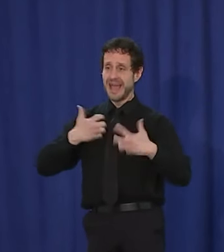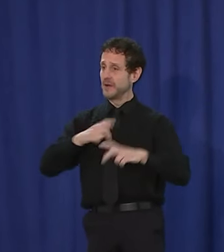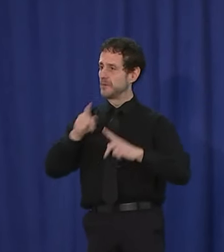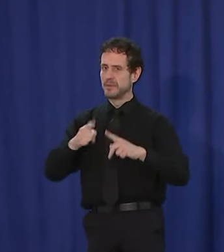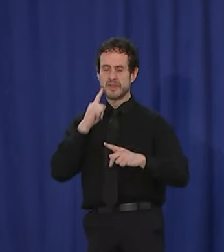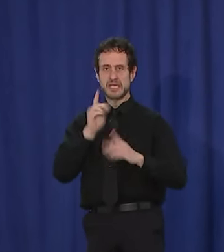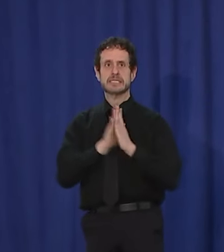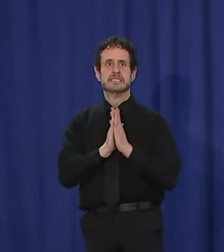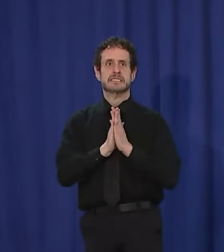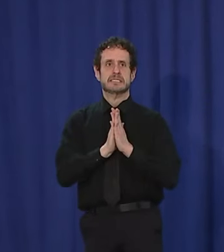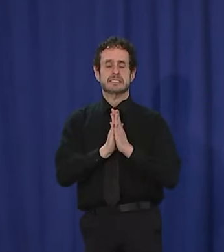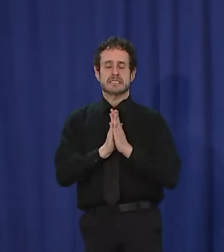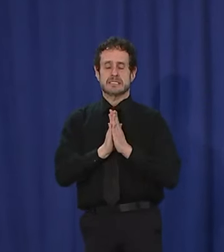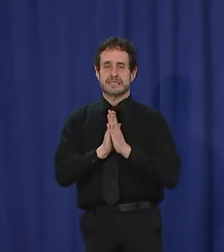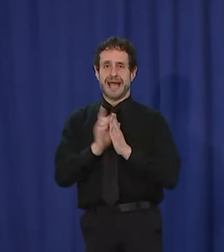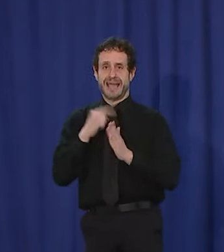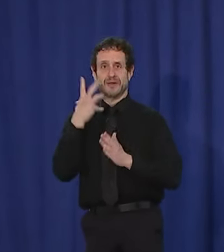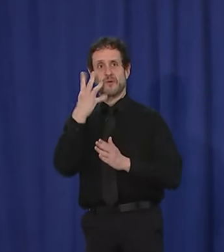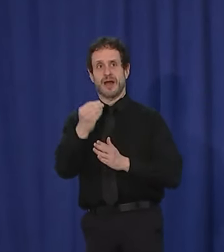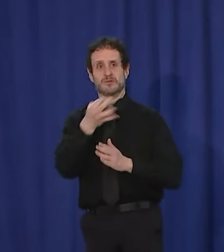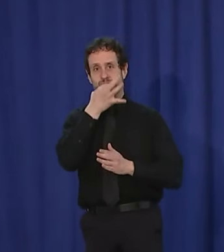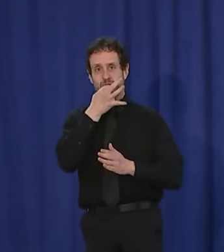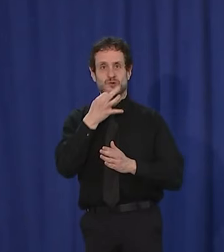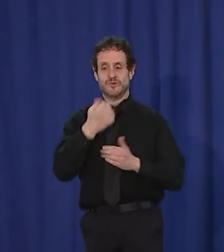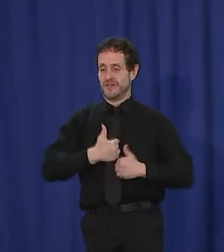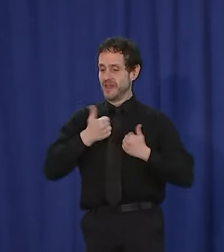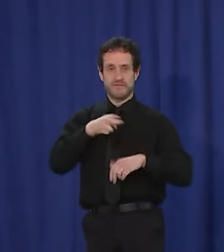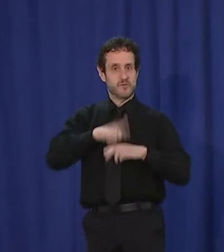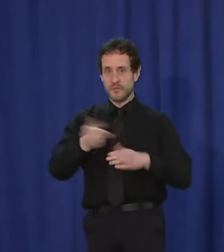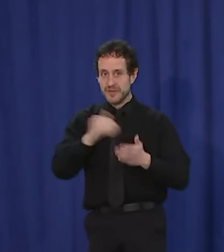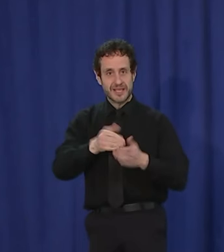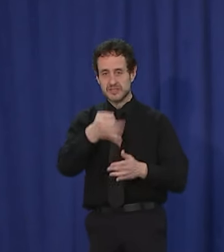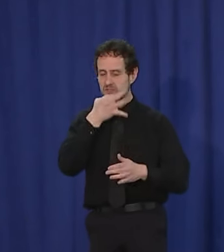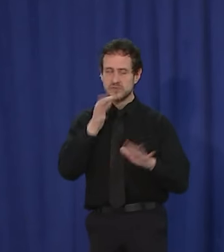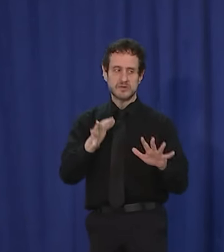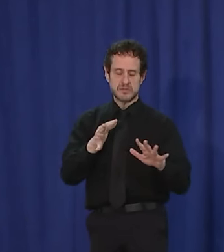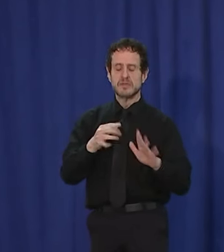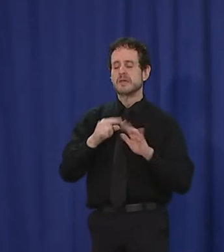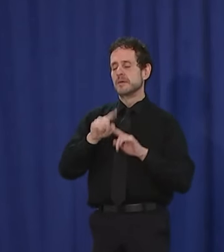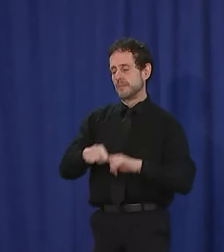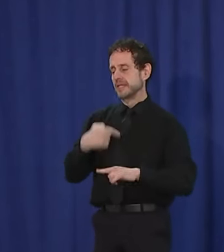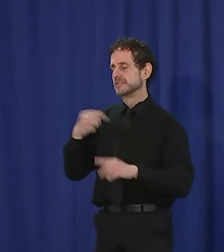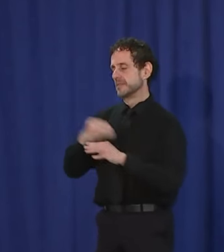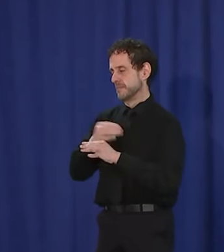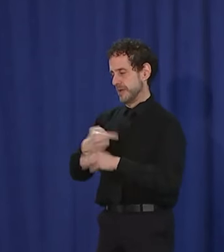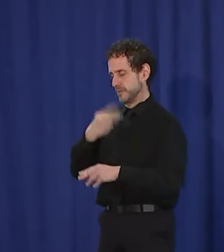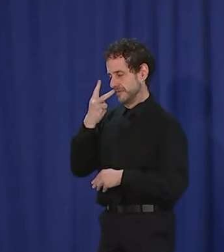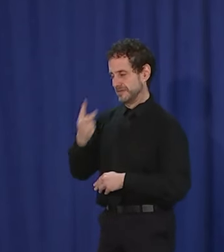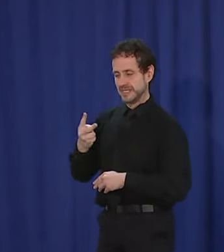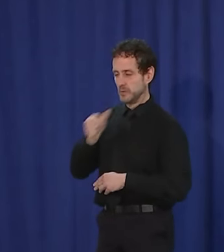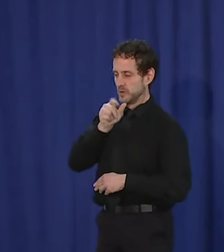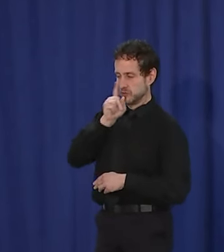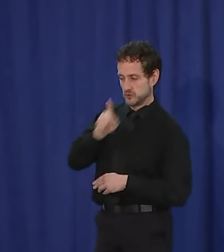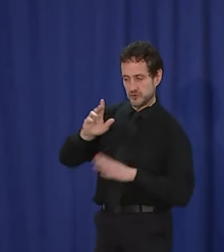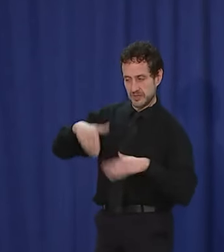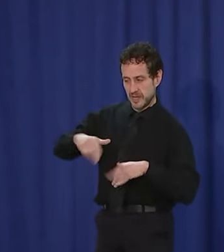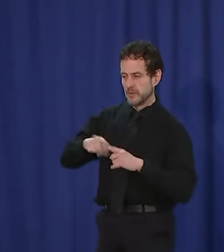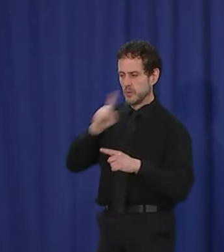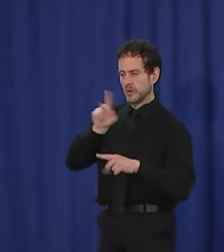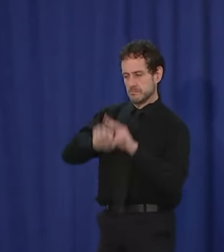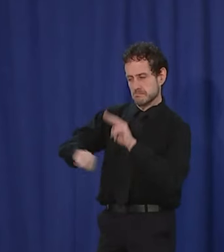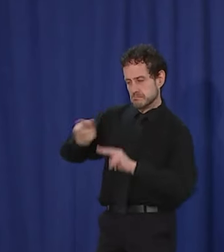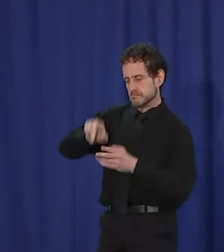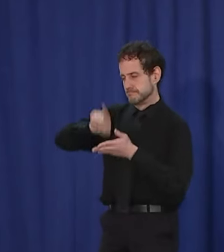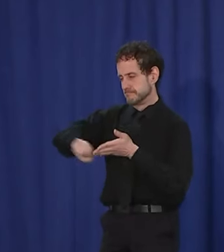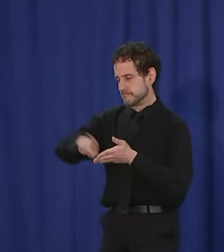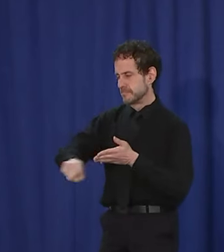coming sometime soon. We don't know that based upon the modeling that we've seen, but we're closely looking at that and looking